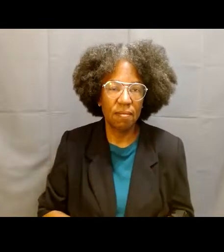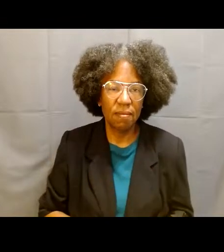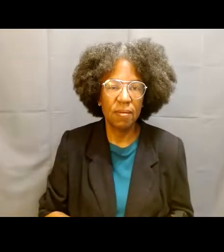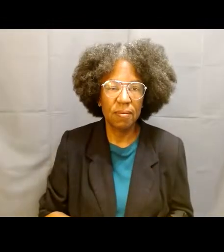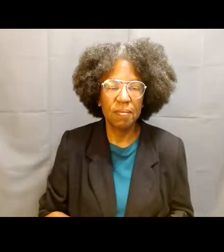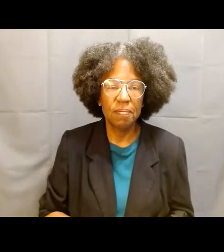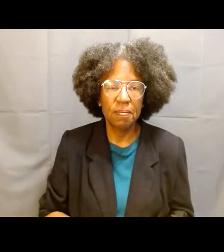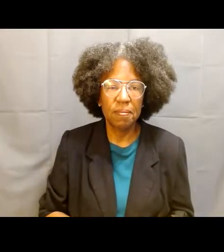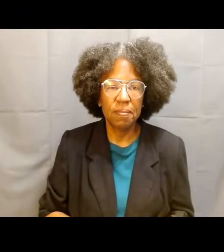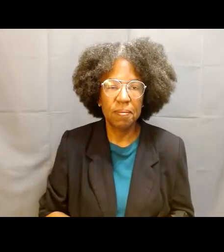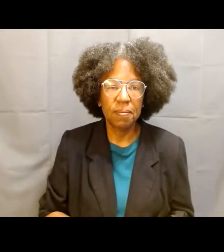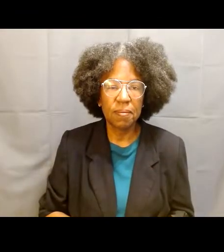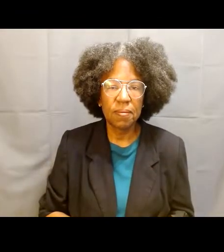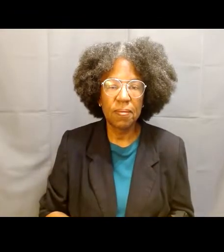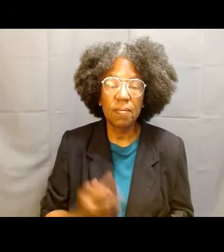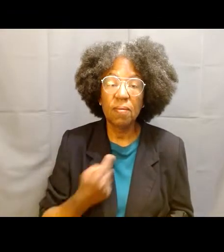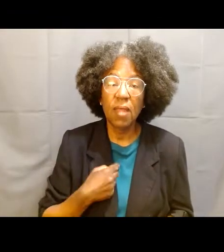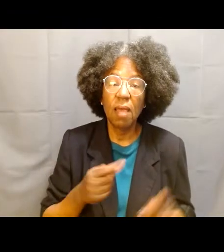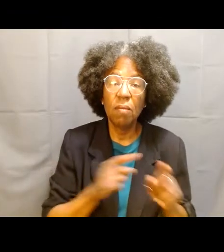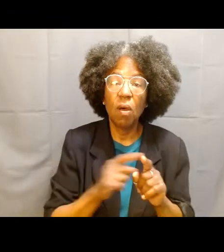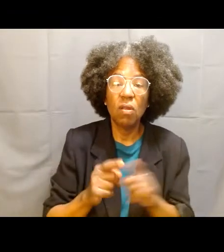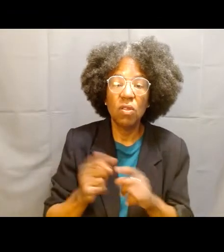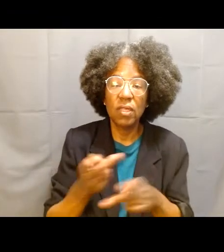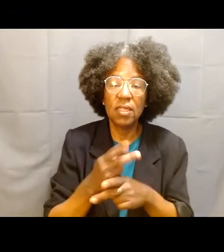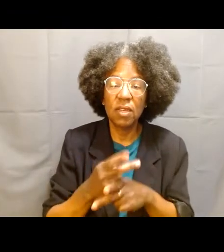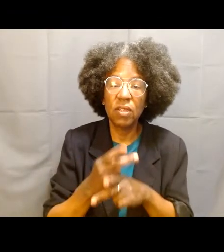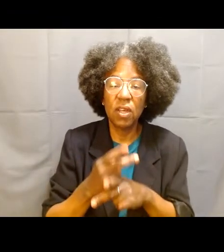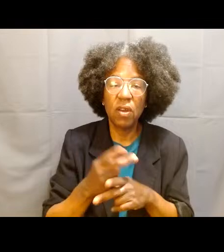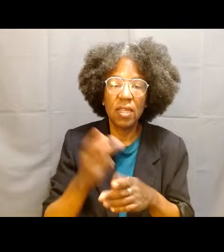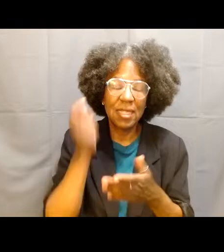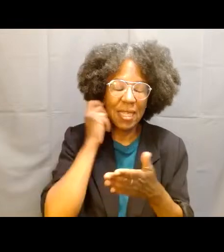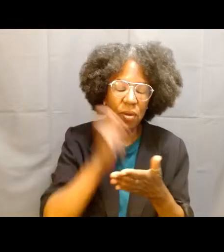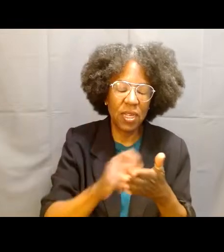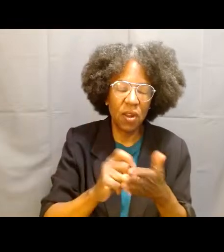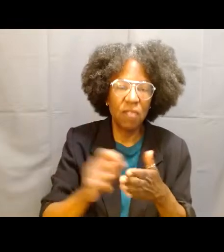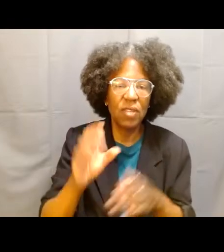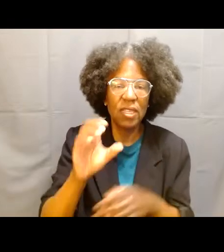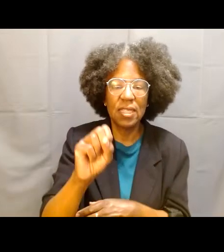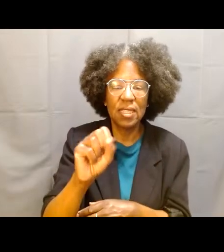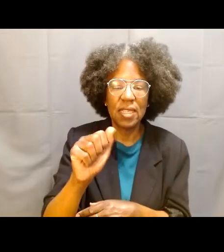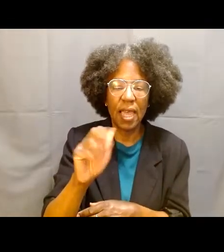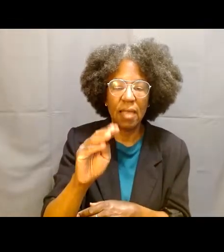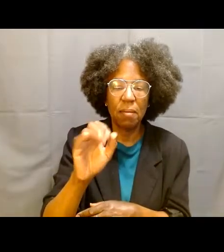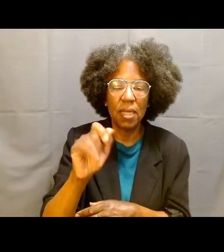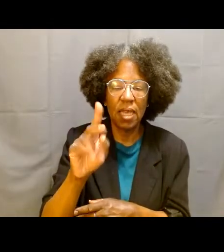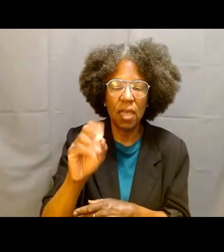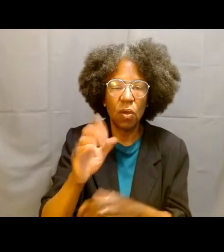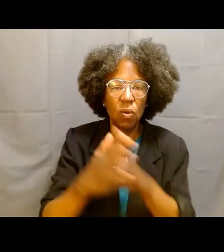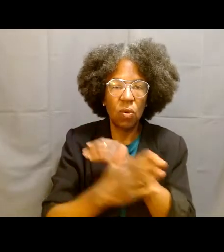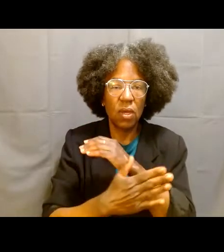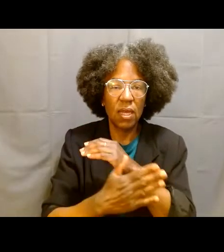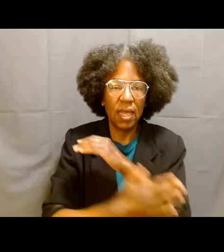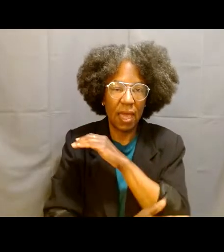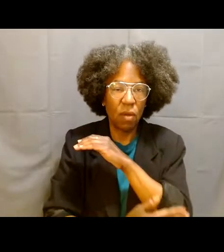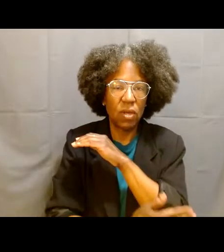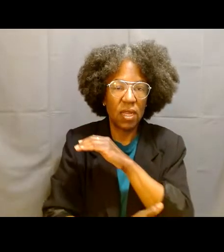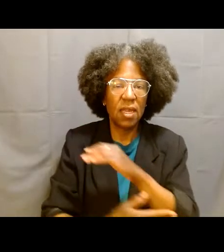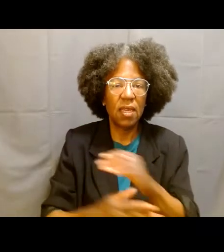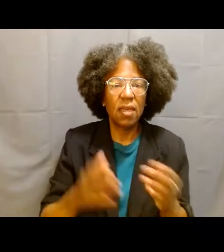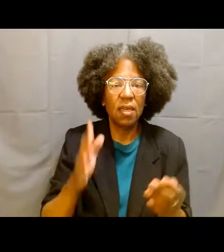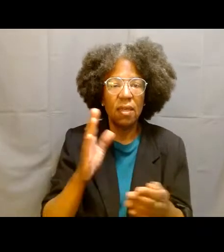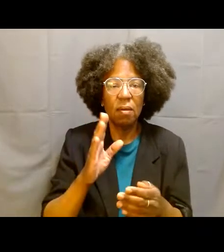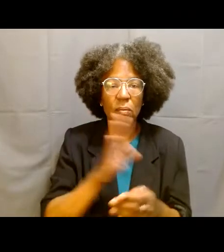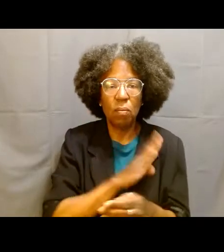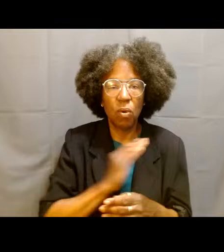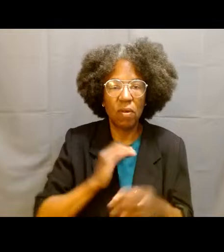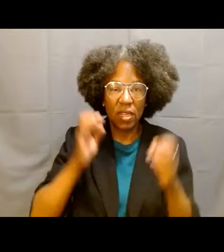I am also the secretary for the San Mateo County School Board Association, and we are requesting nominations for